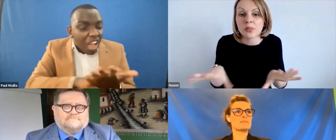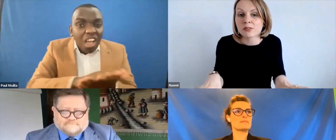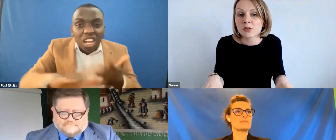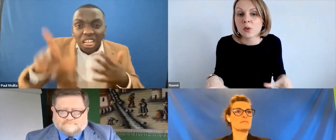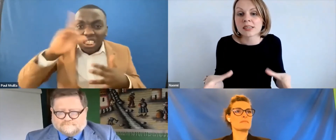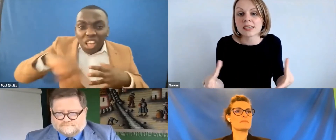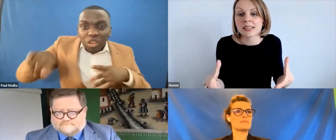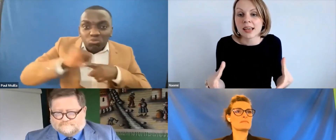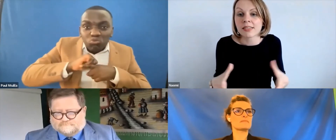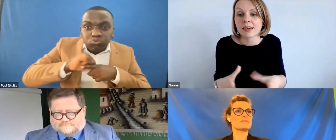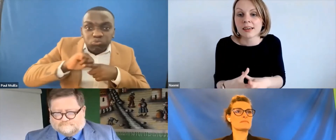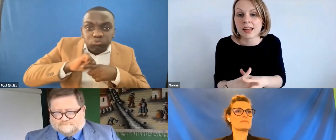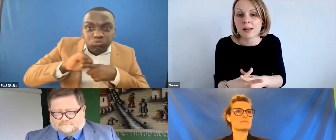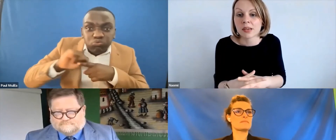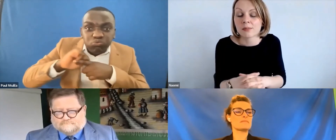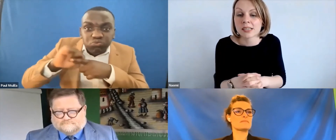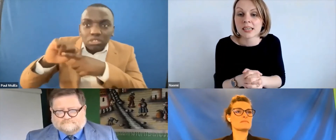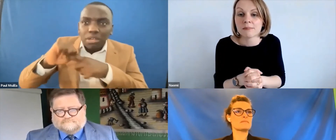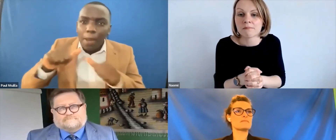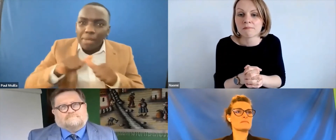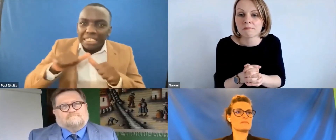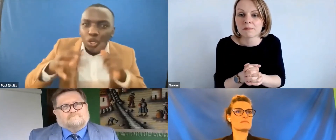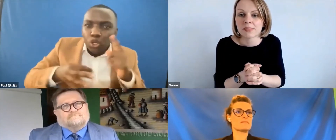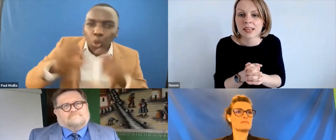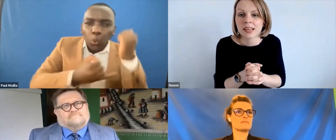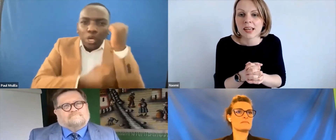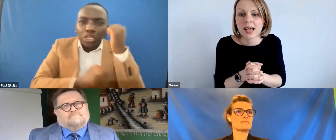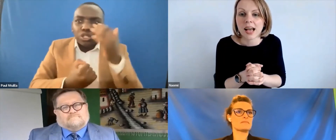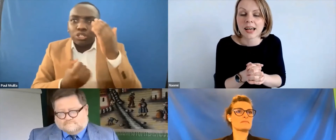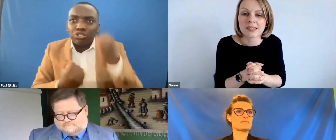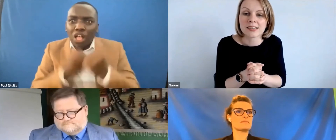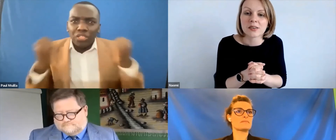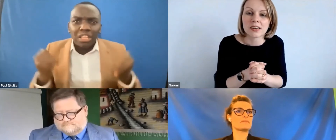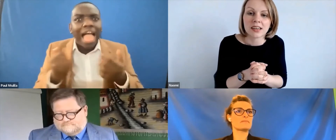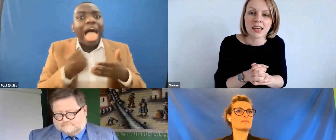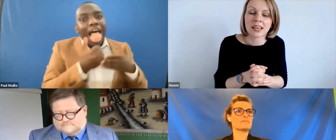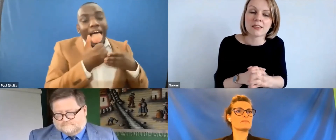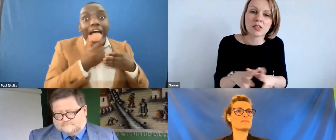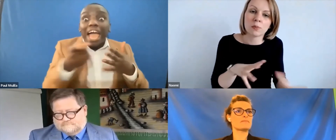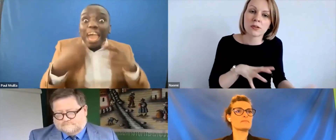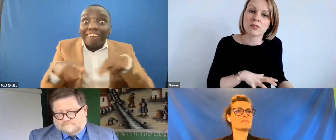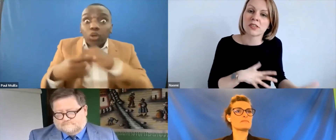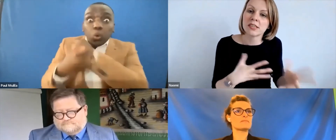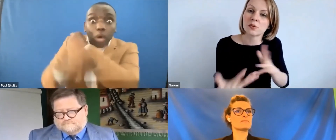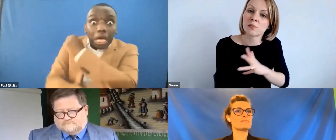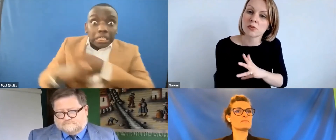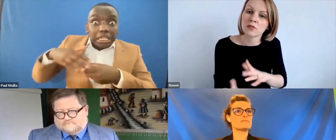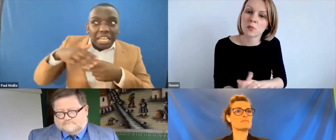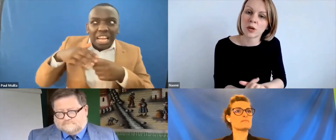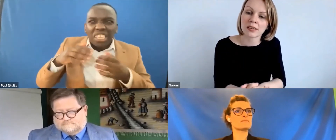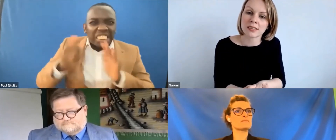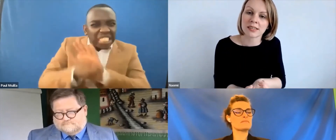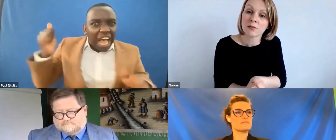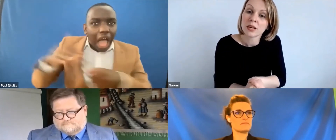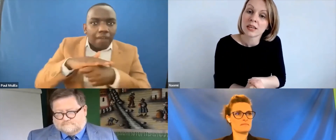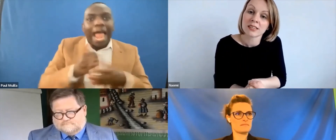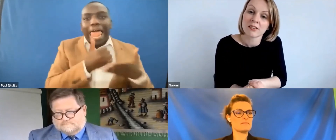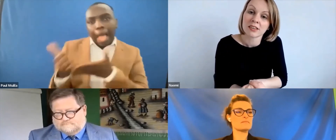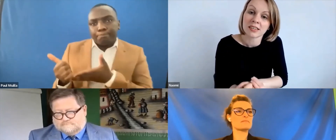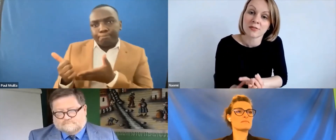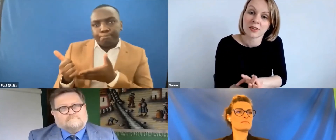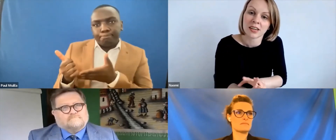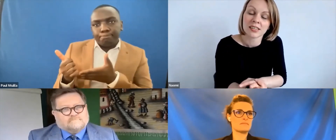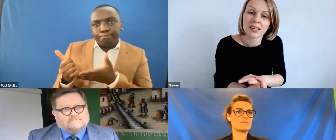put those qualities together and become a team. And it gives the opportunity to improve on weaknesses. If weaknesses